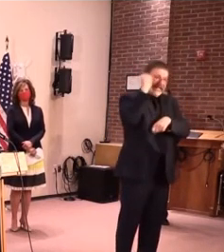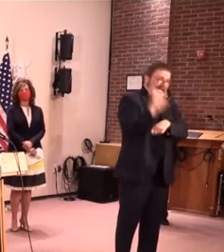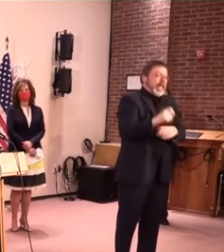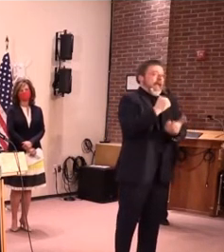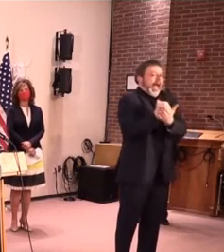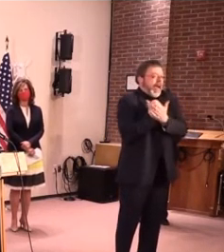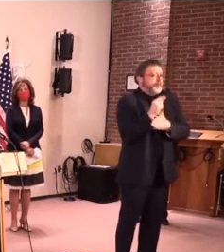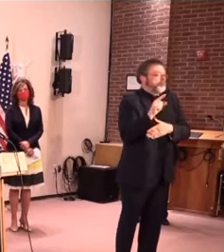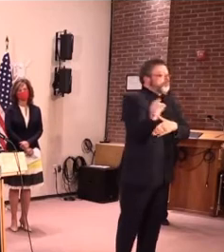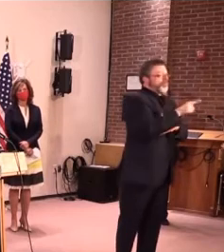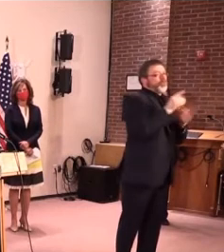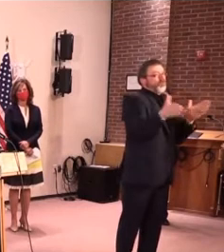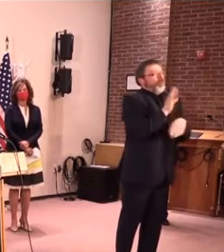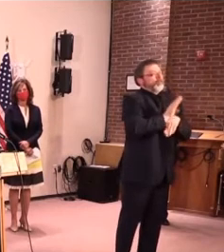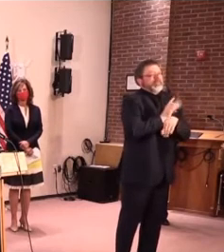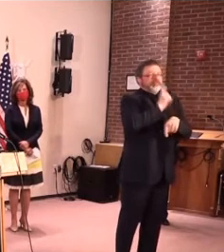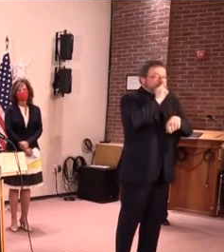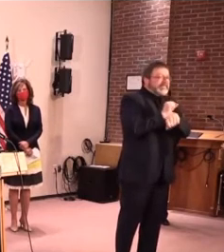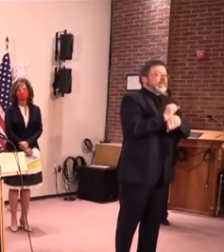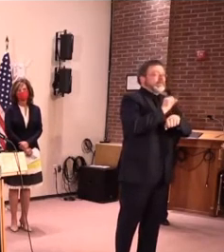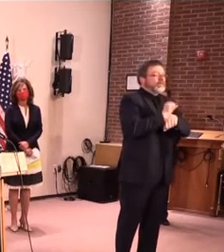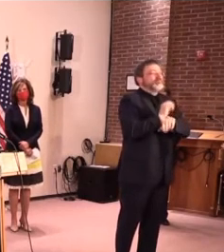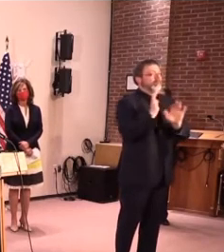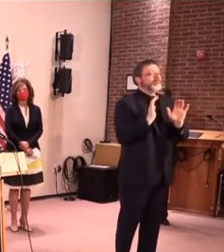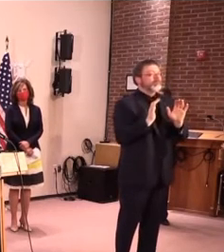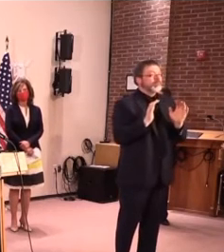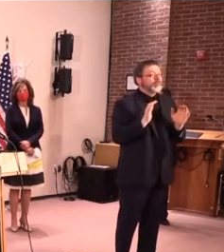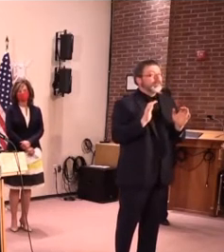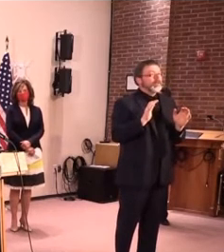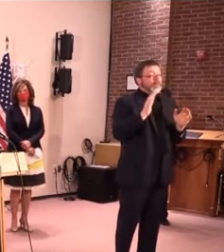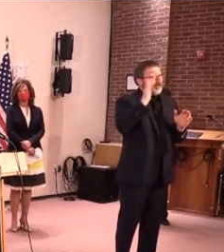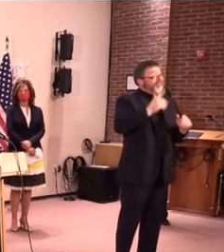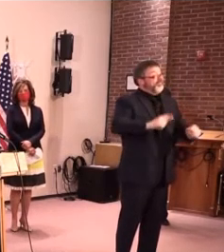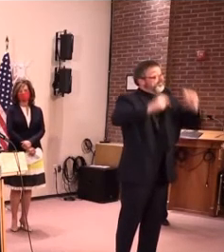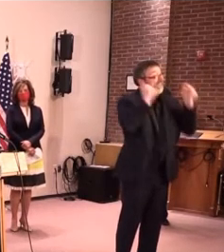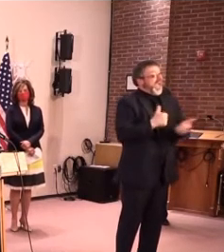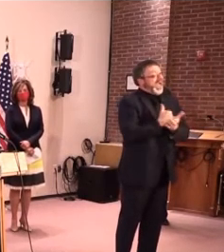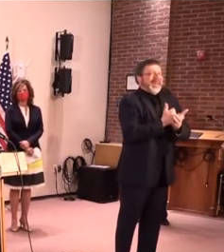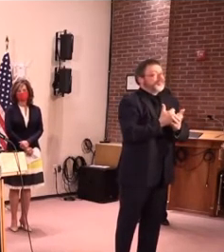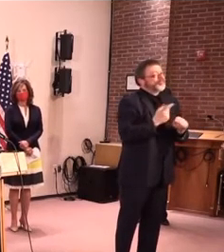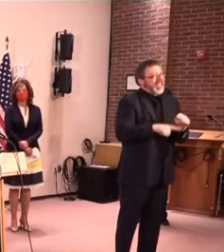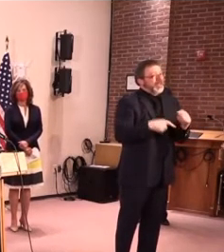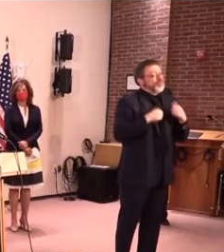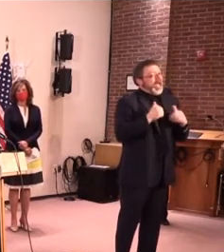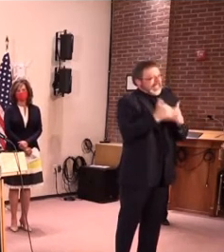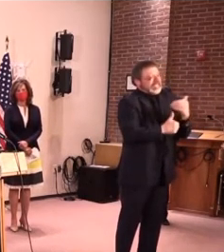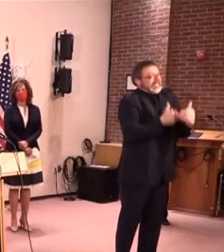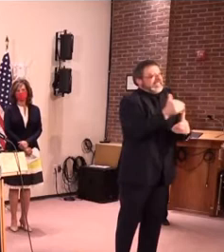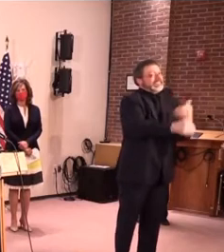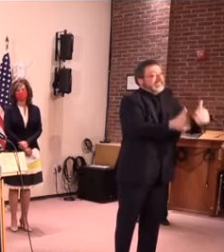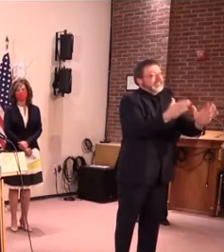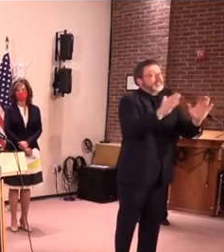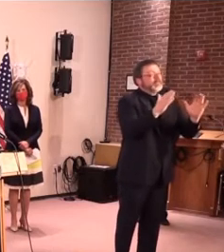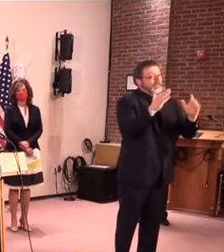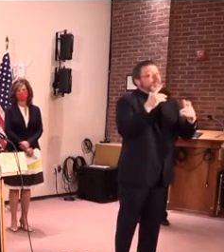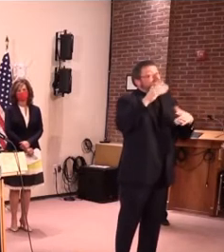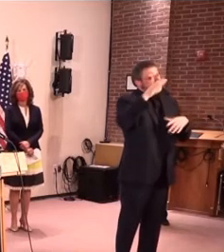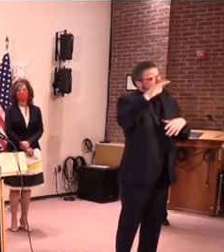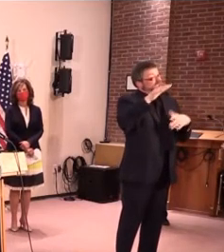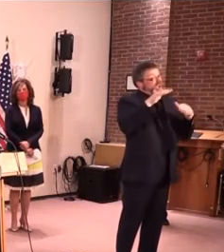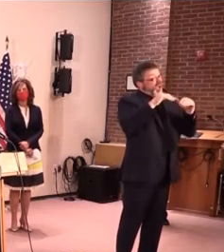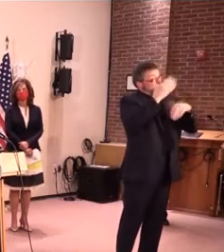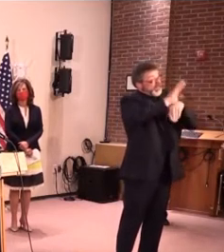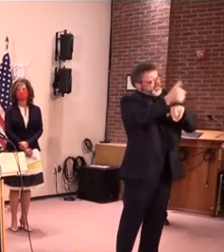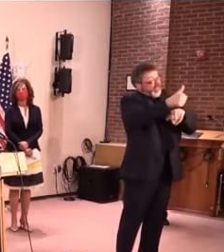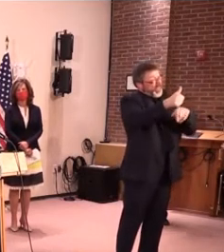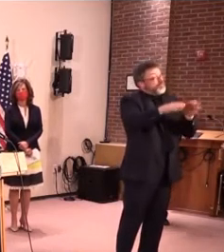long period of recovery for our small businesses and organizations in Vermont. In the coming weeks and months, we remain committed to supporting them not